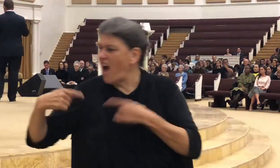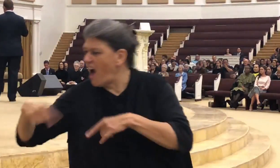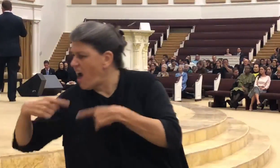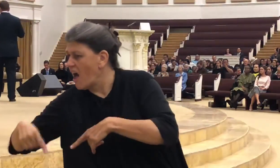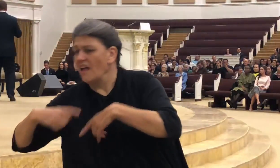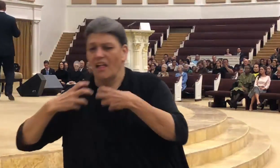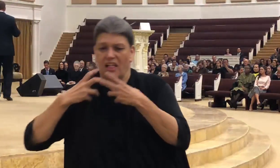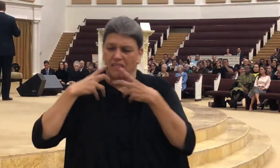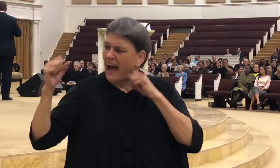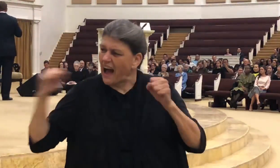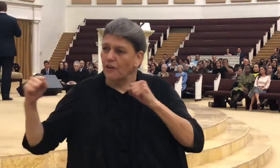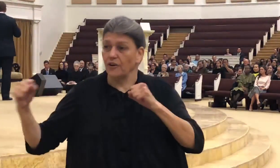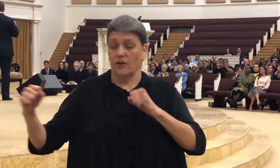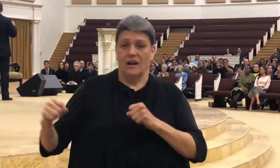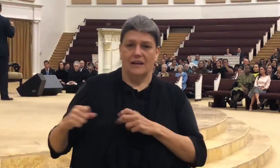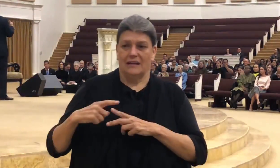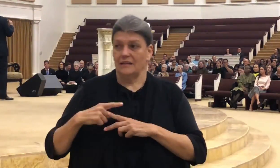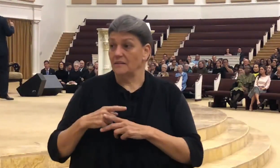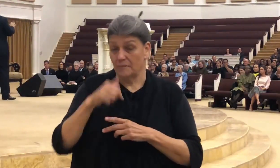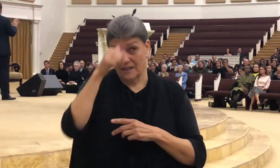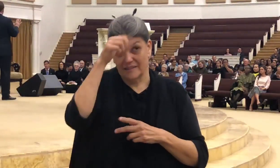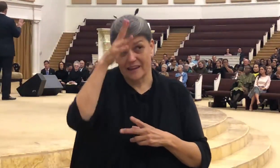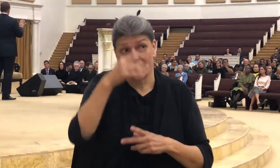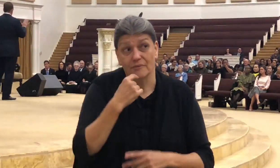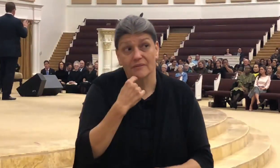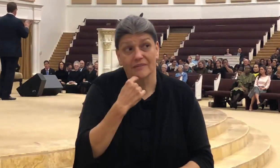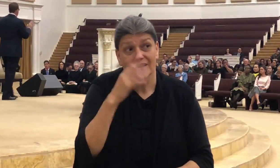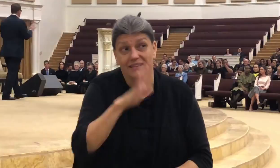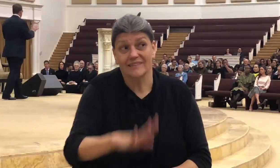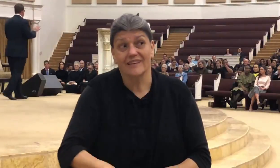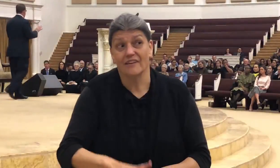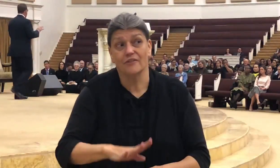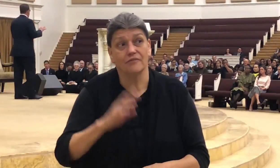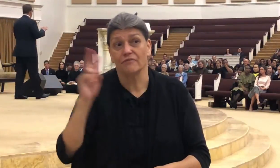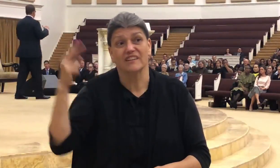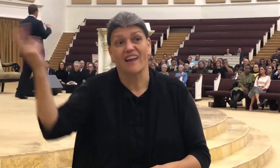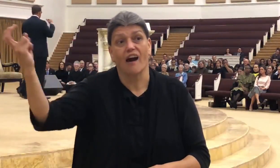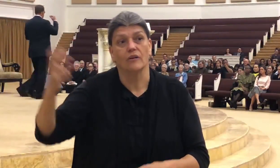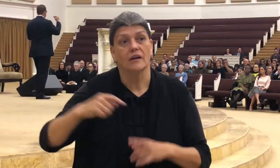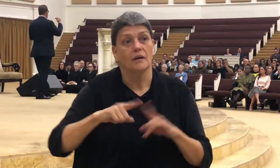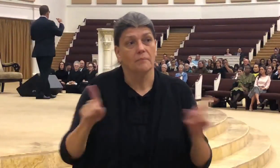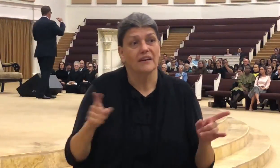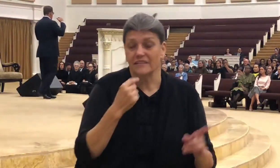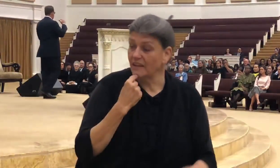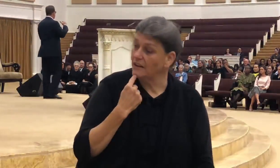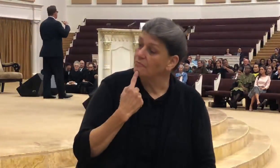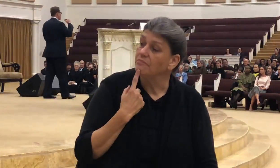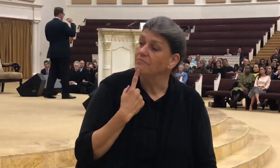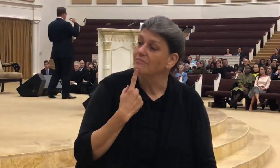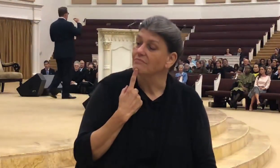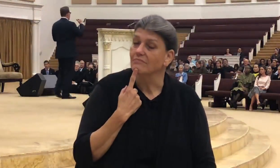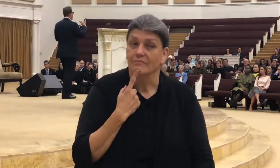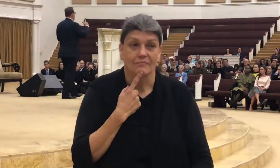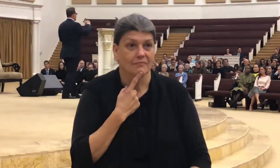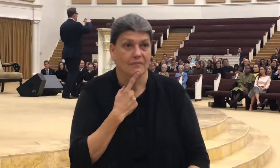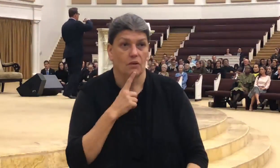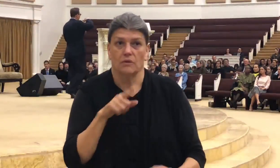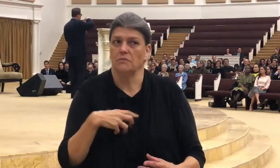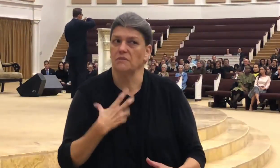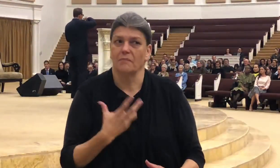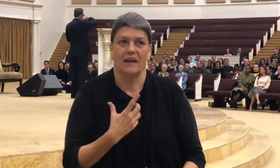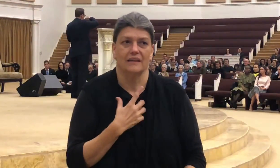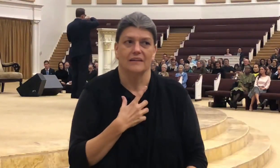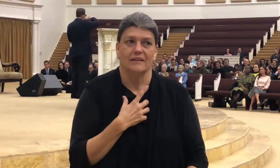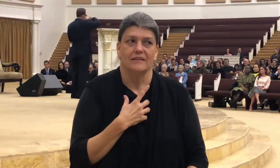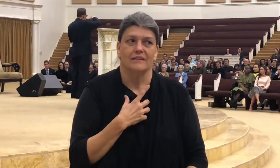louder and more rambunctious. And he would say these little, my dad never got, he never freaked out. He just kind of like, he just, when it got really bad, he just